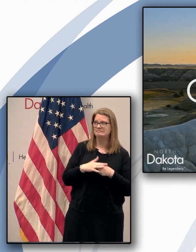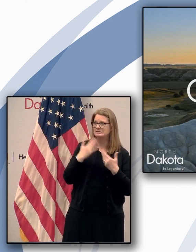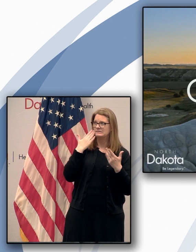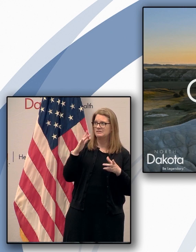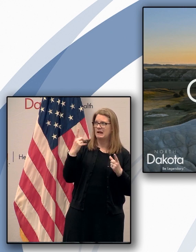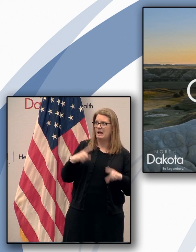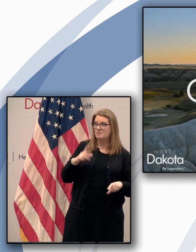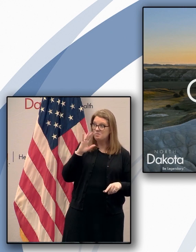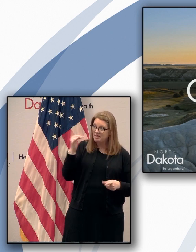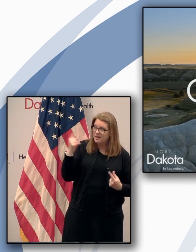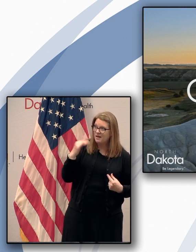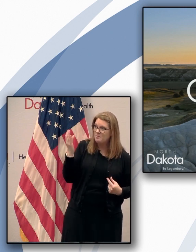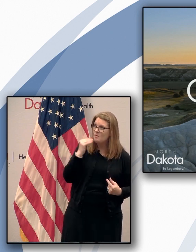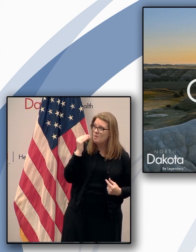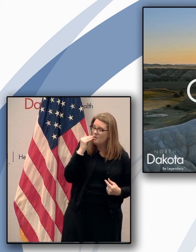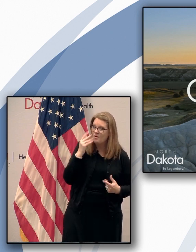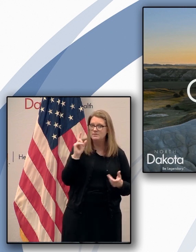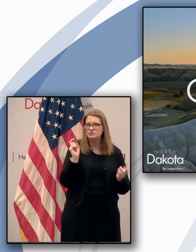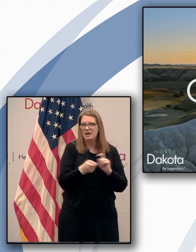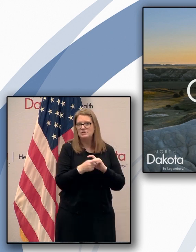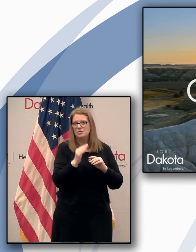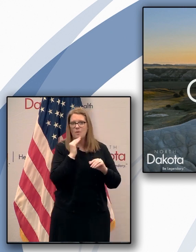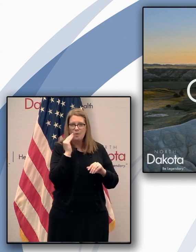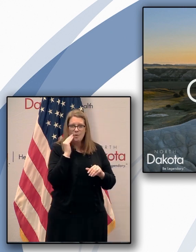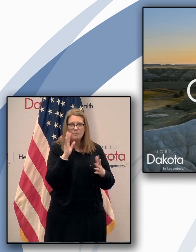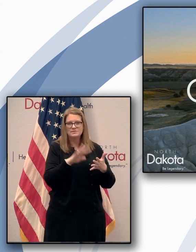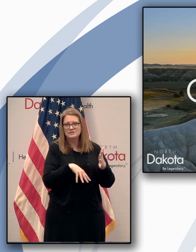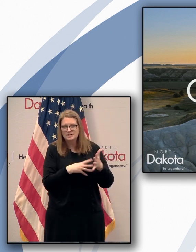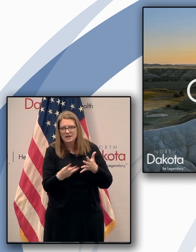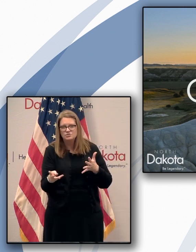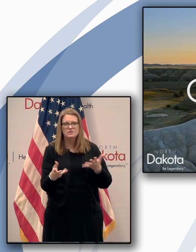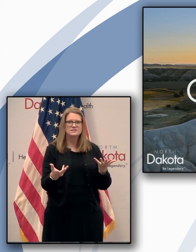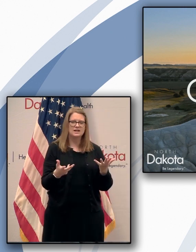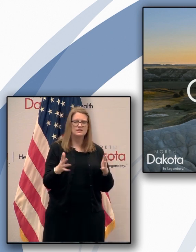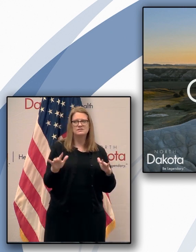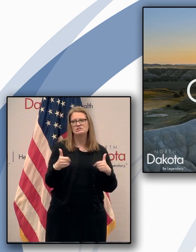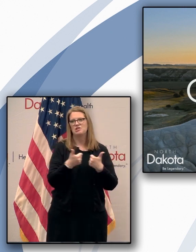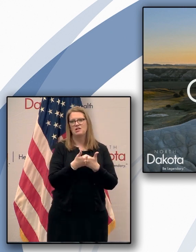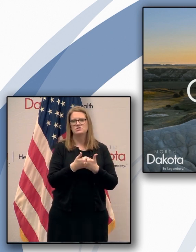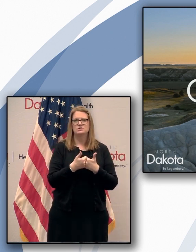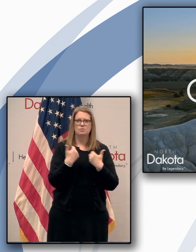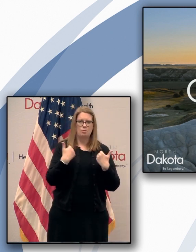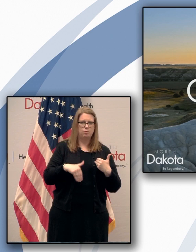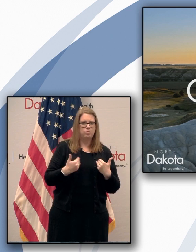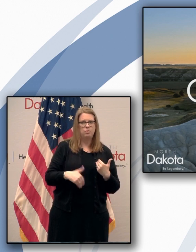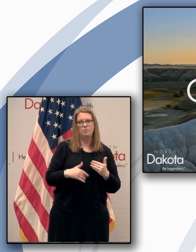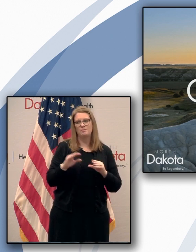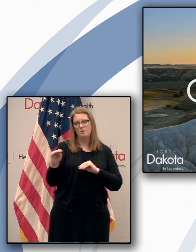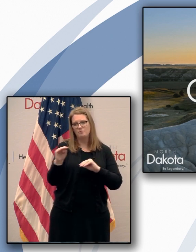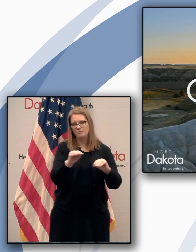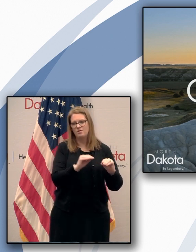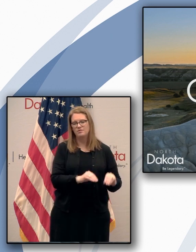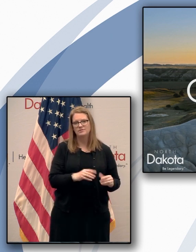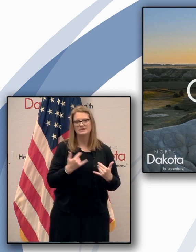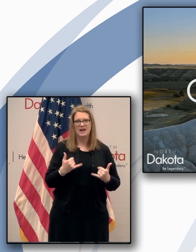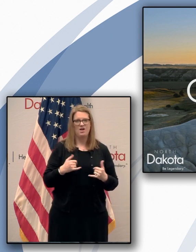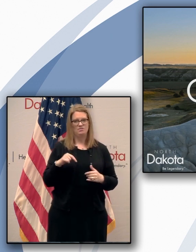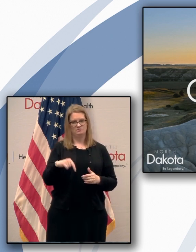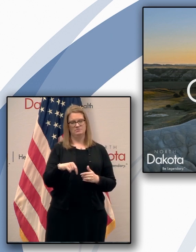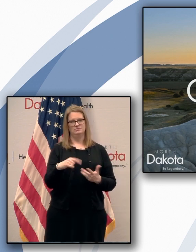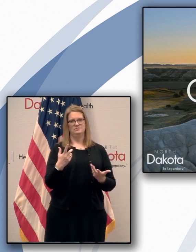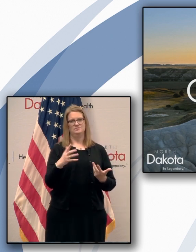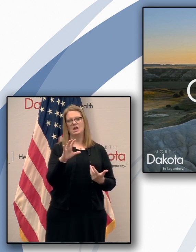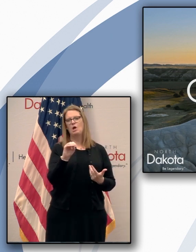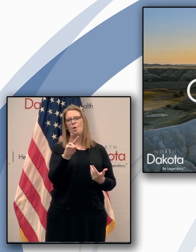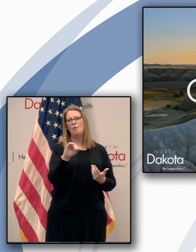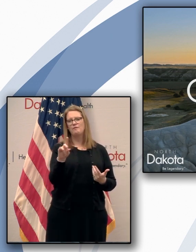in their household, their duties, their schedule, along with many other challenges that go along with being part of a military family. And now we throw all